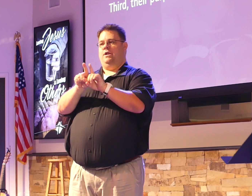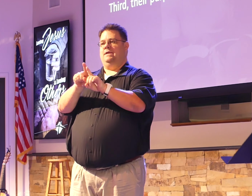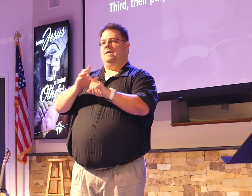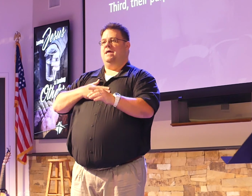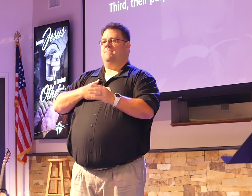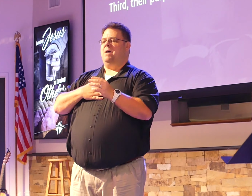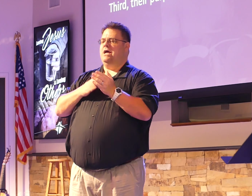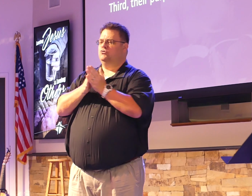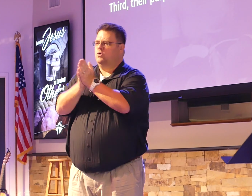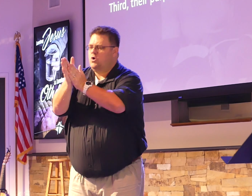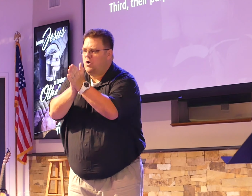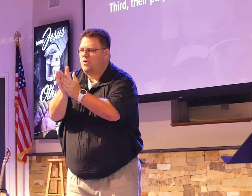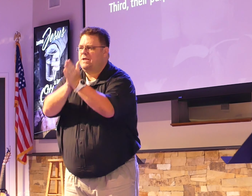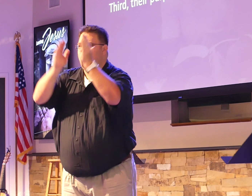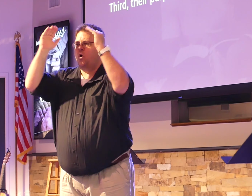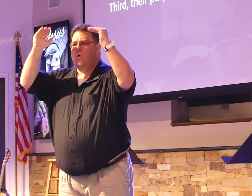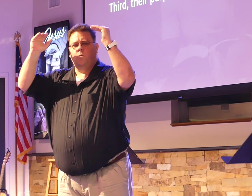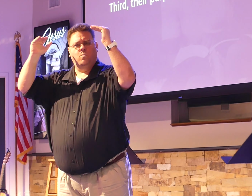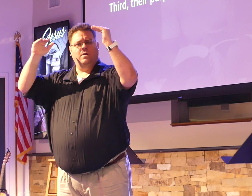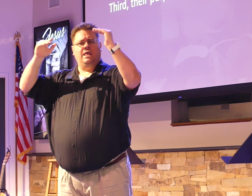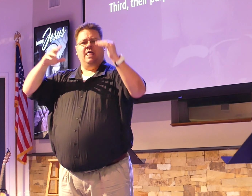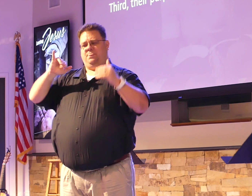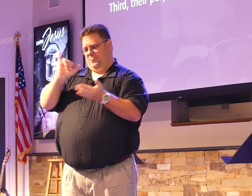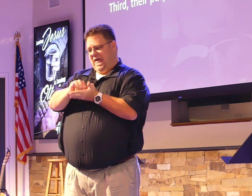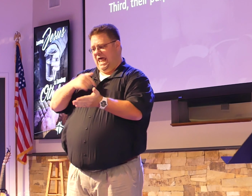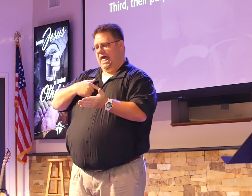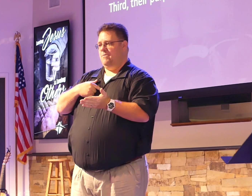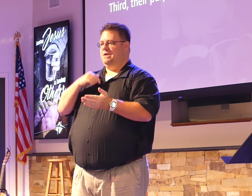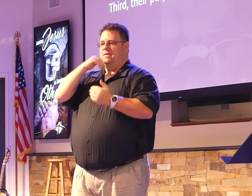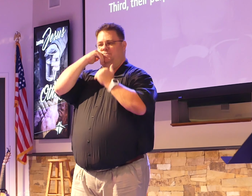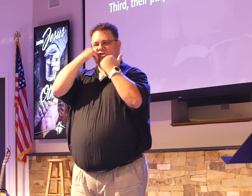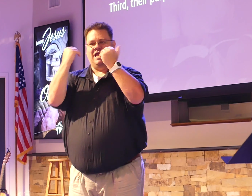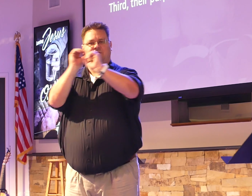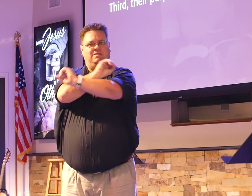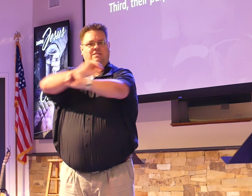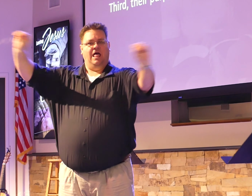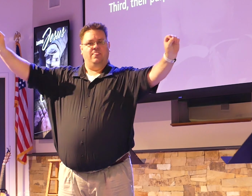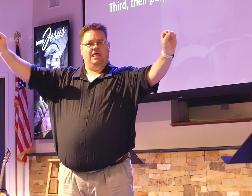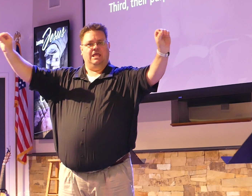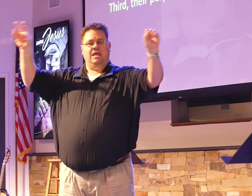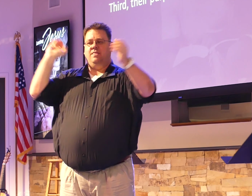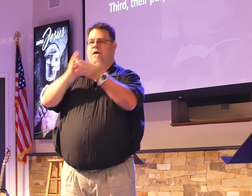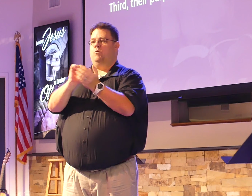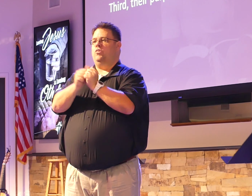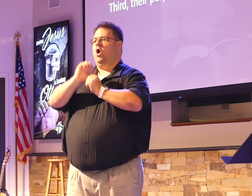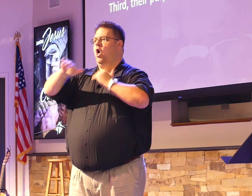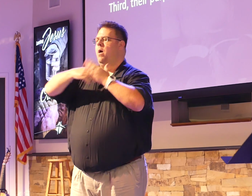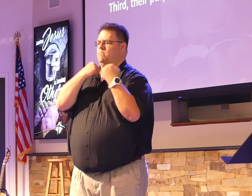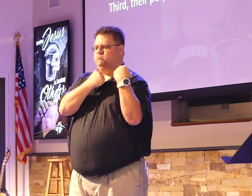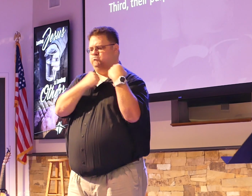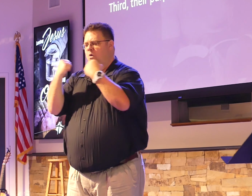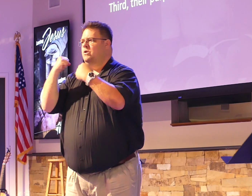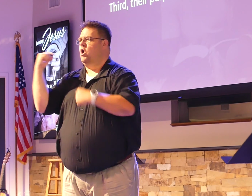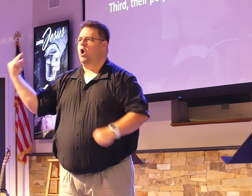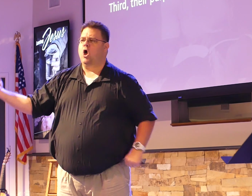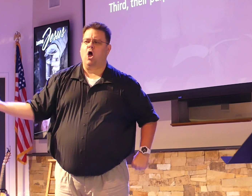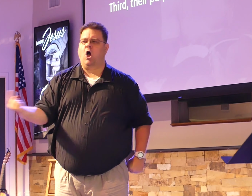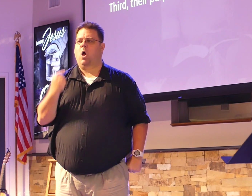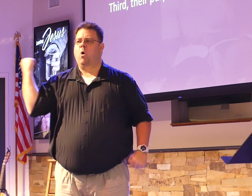expectation and my hope, that I shall be ashamed of nothing, but that with all boldness, as always, so now also,